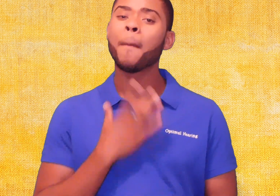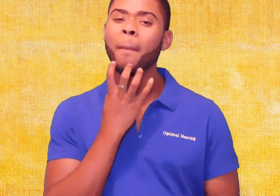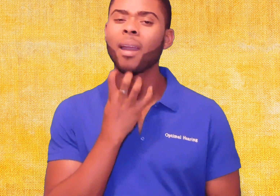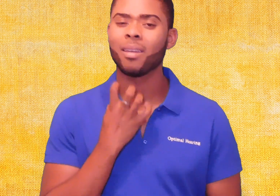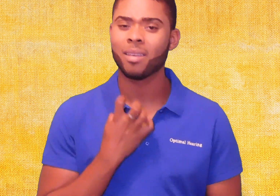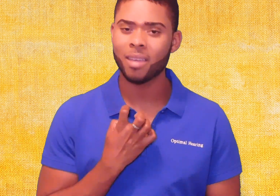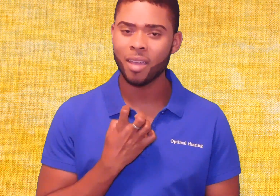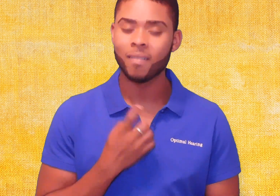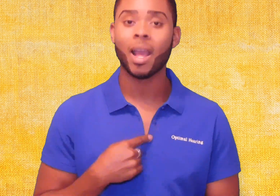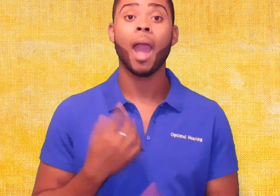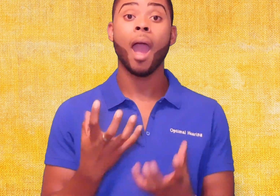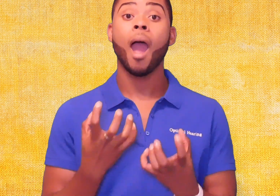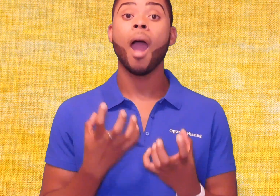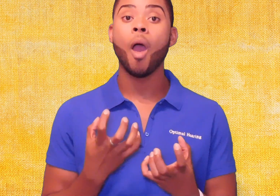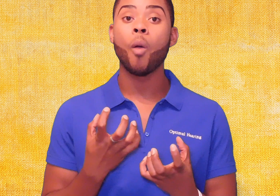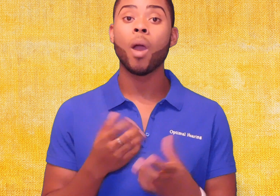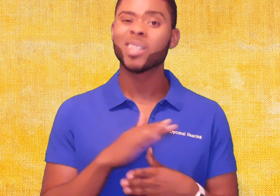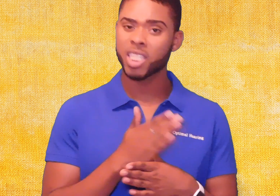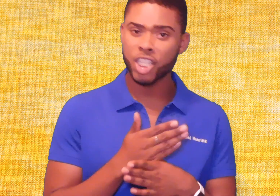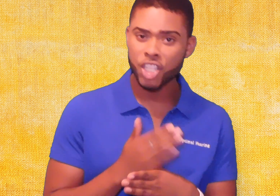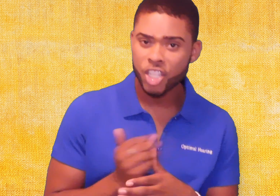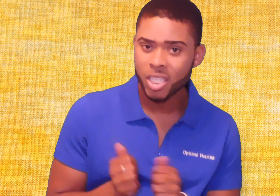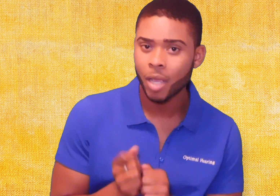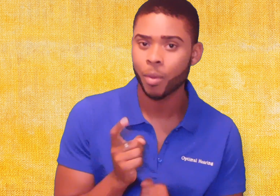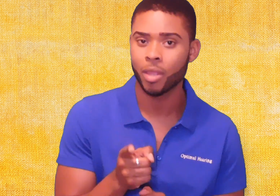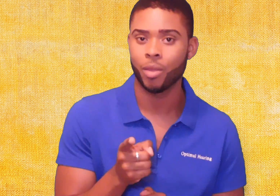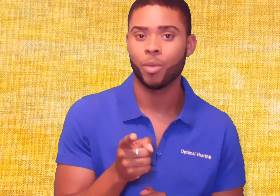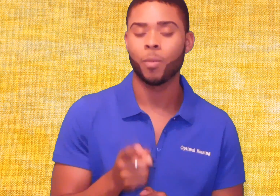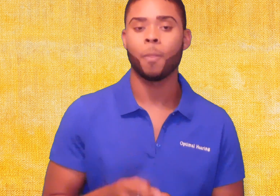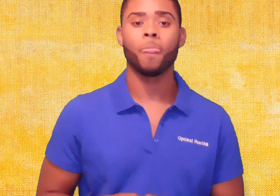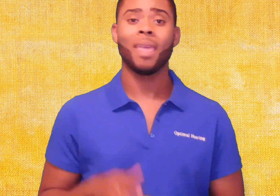I want to share this passion with you.